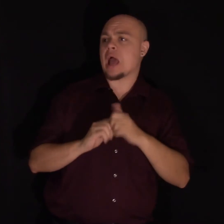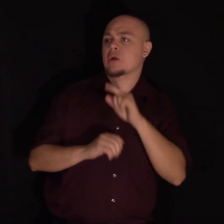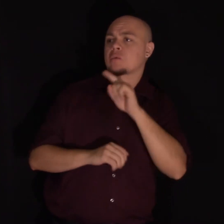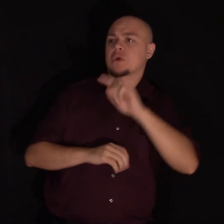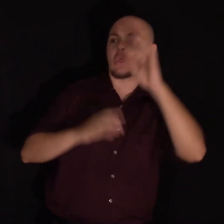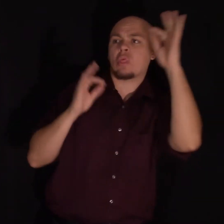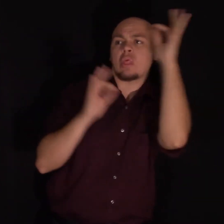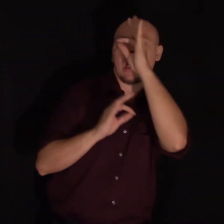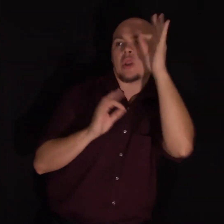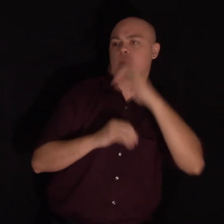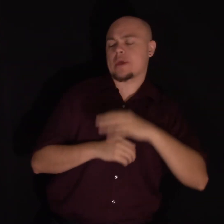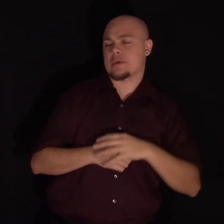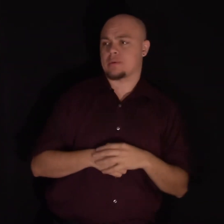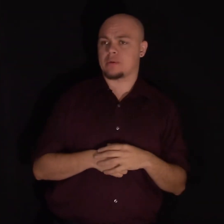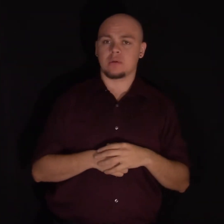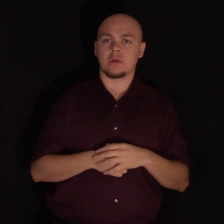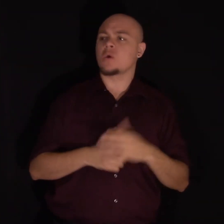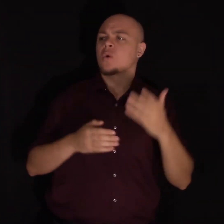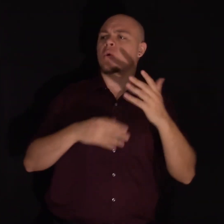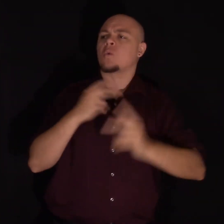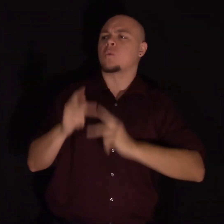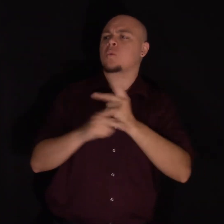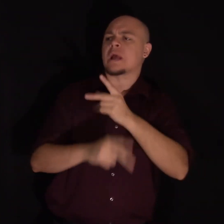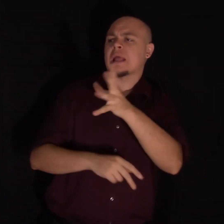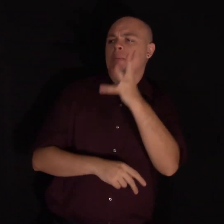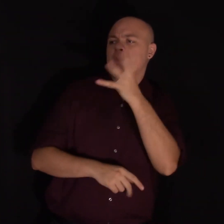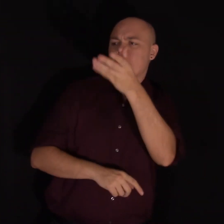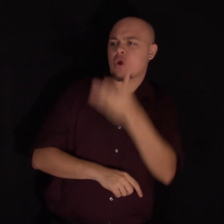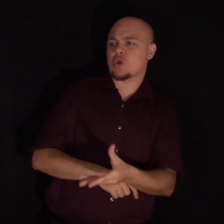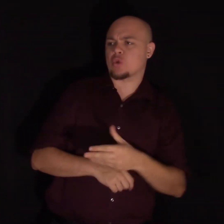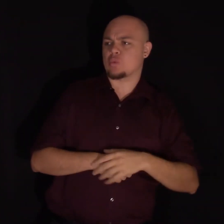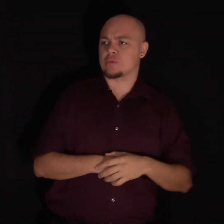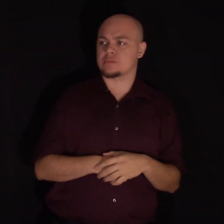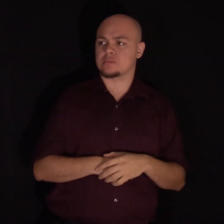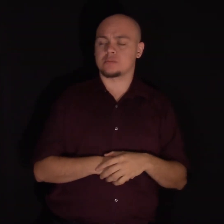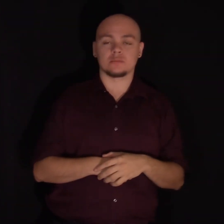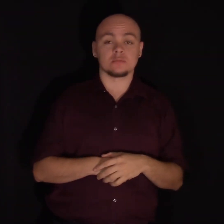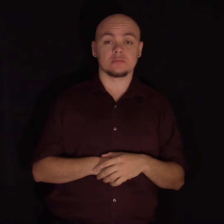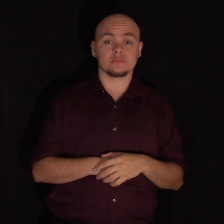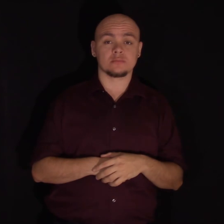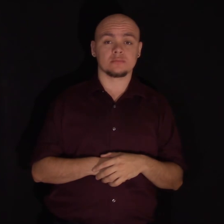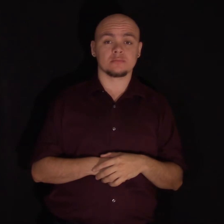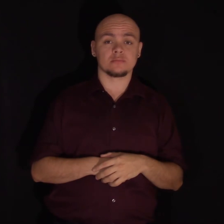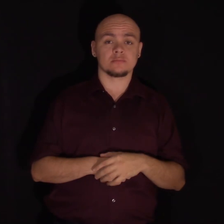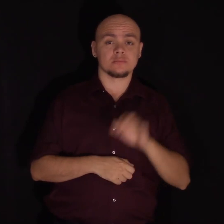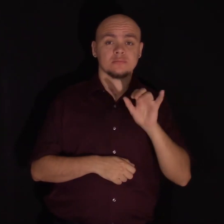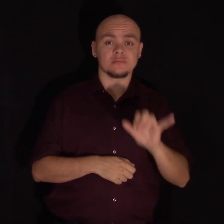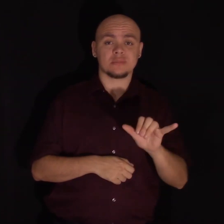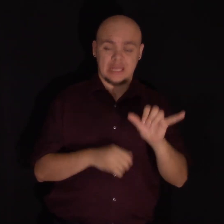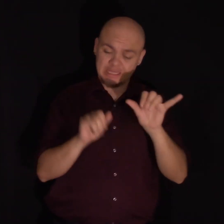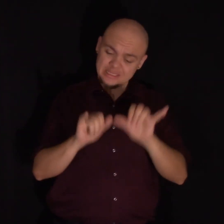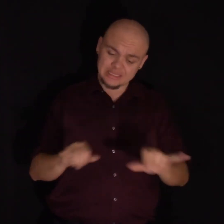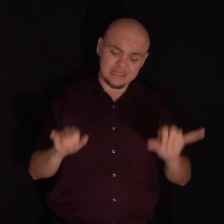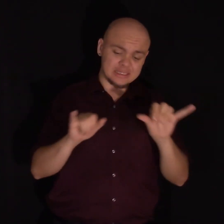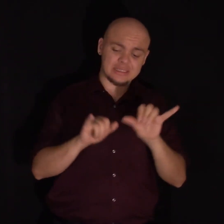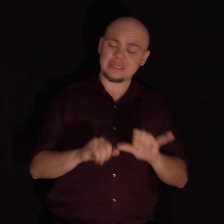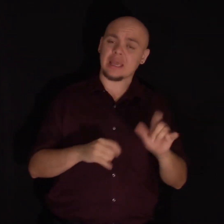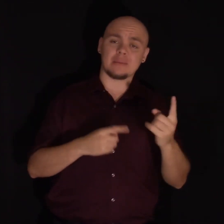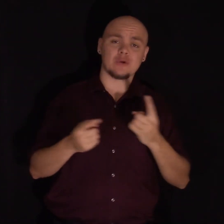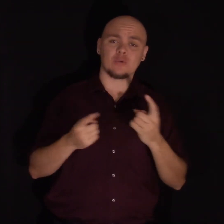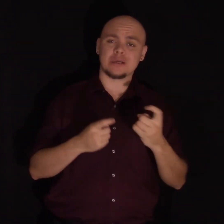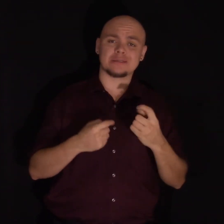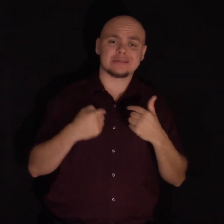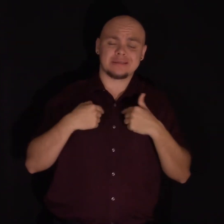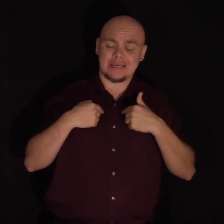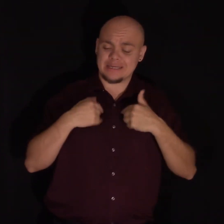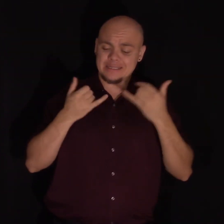know? What kind of a mother were you?" I still ask myself those same questions. Before